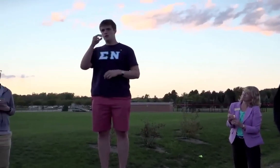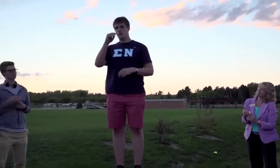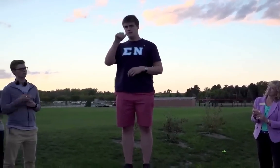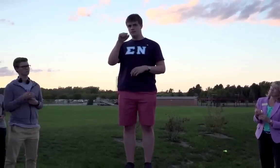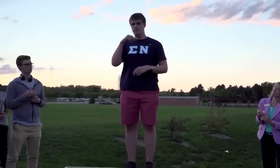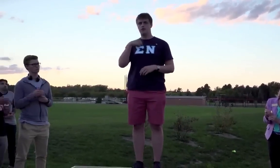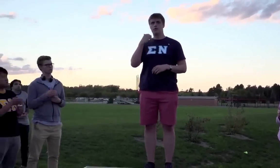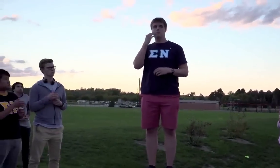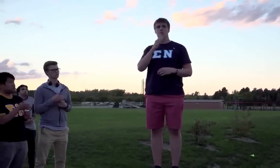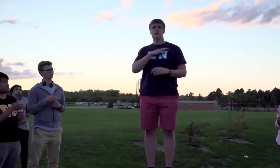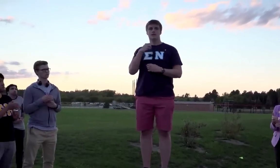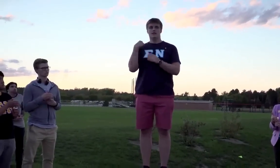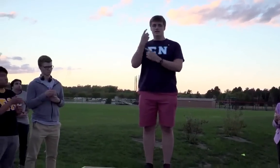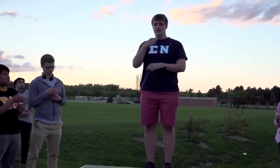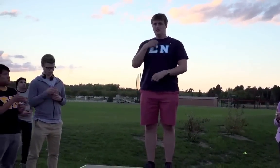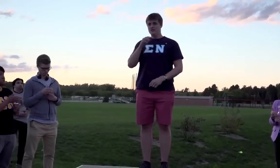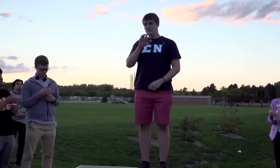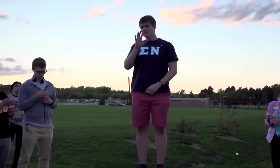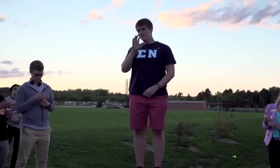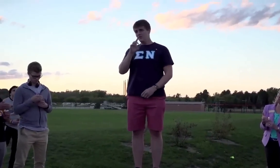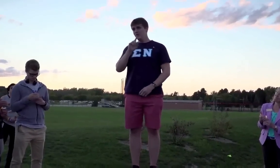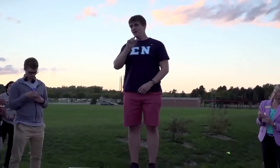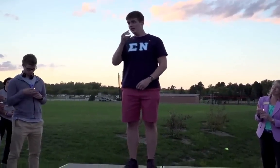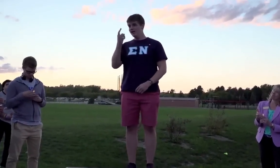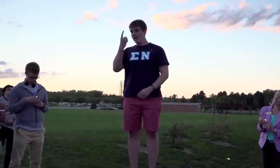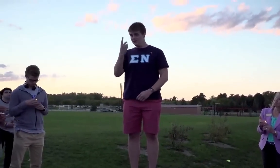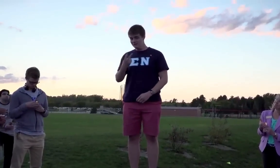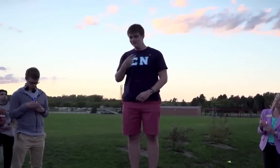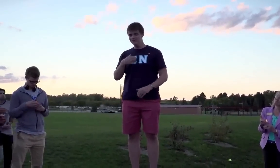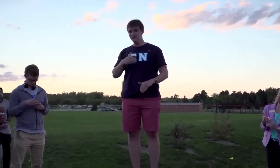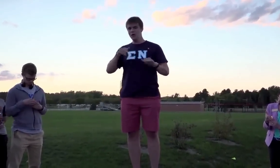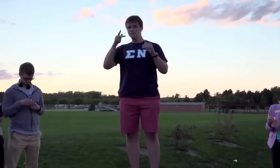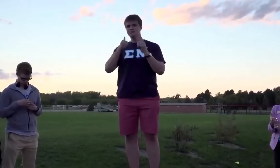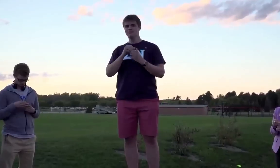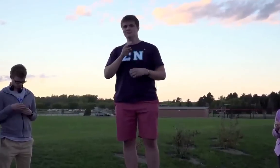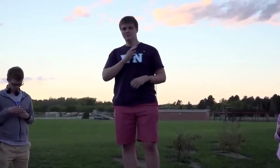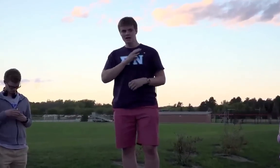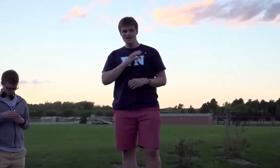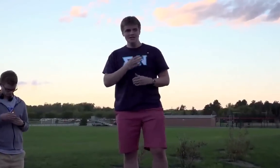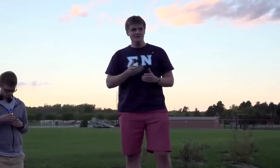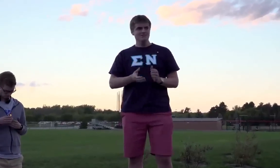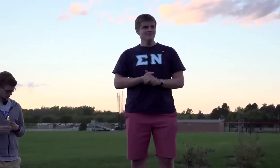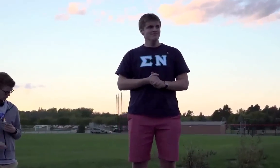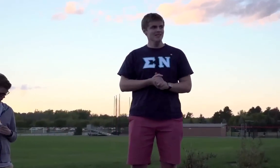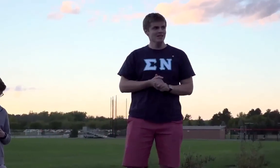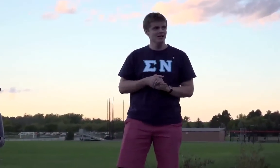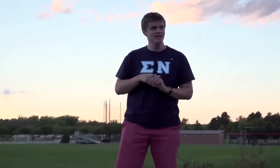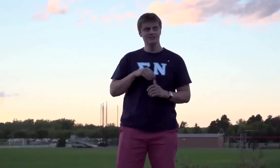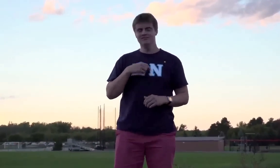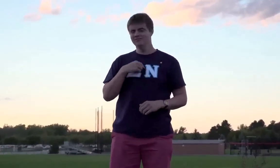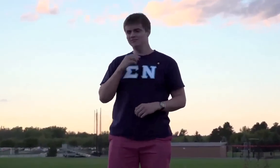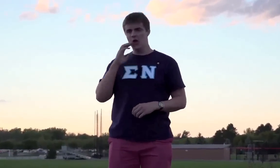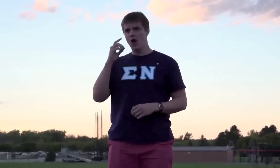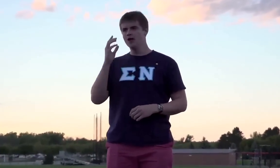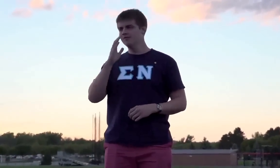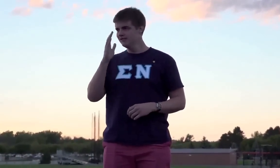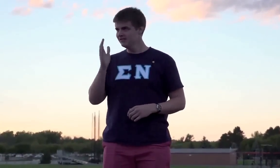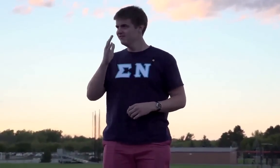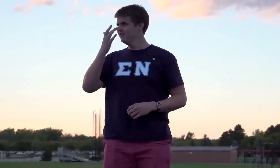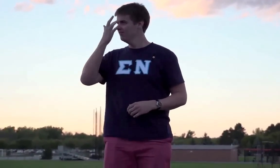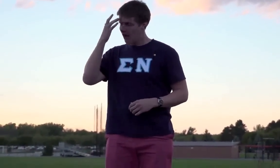My name is Thomas, and I've known Ben since I was 5 and a half. We grew up together.